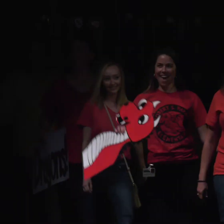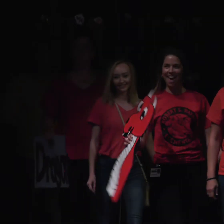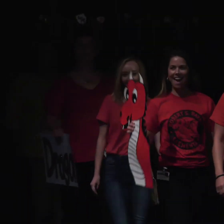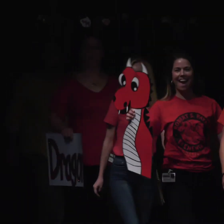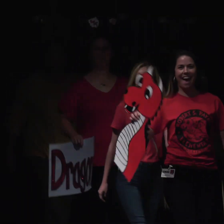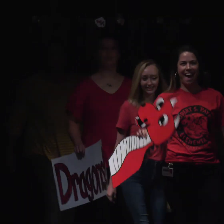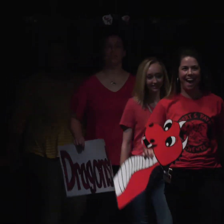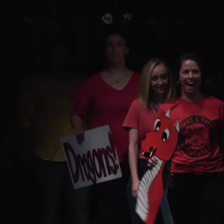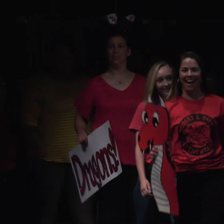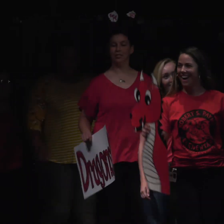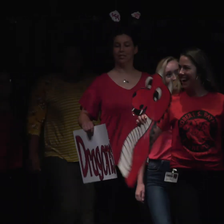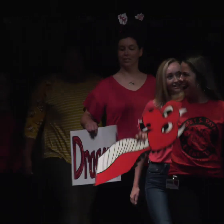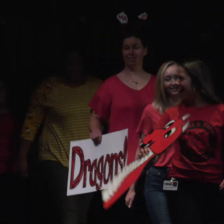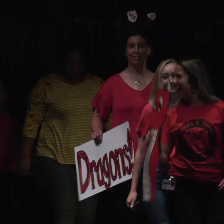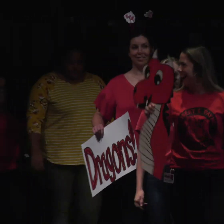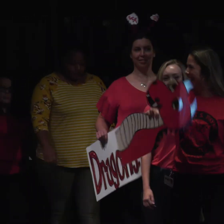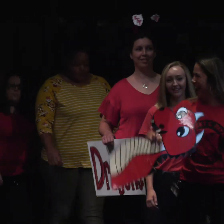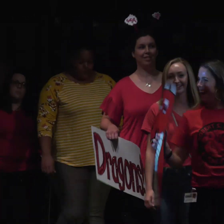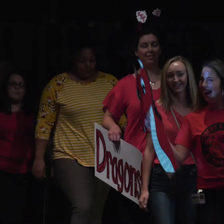Payne.